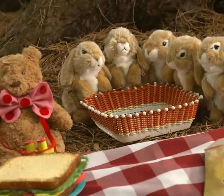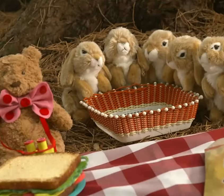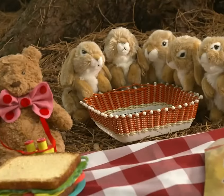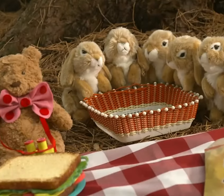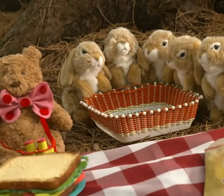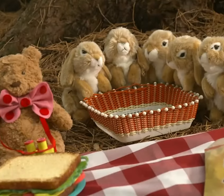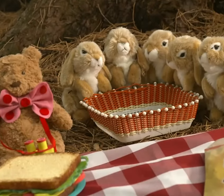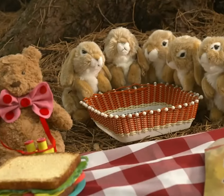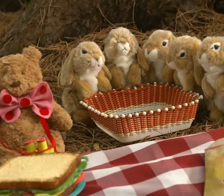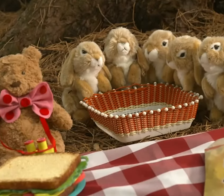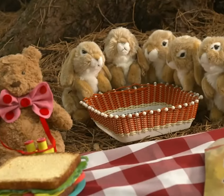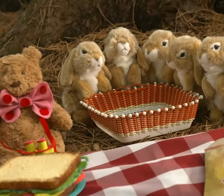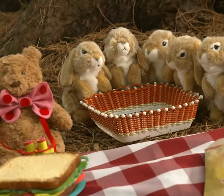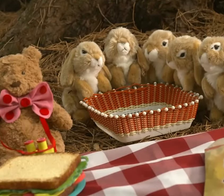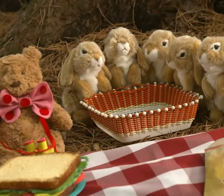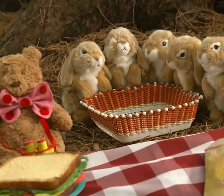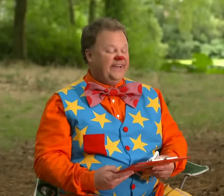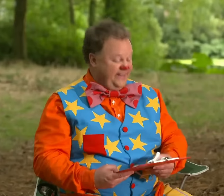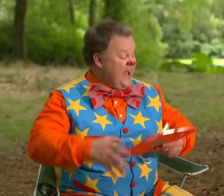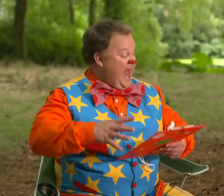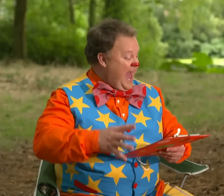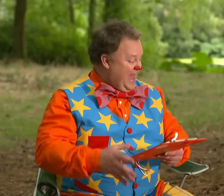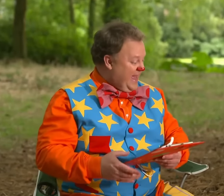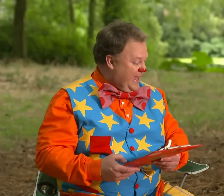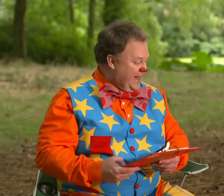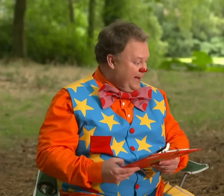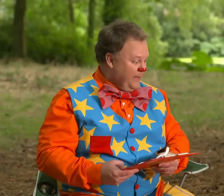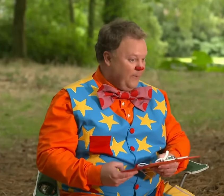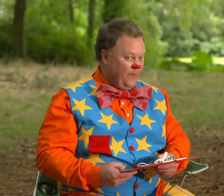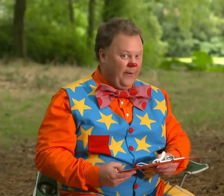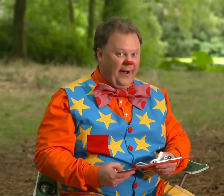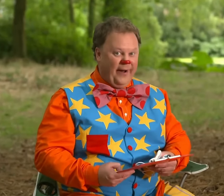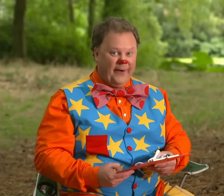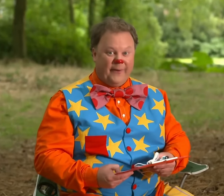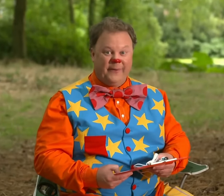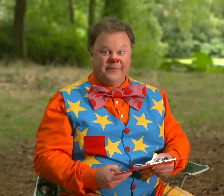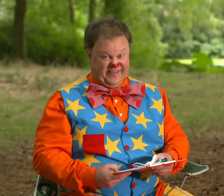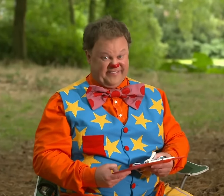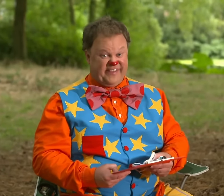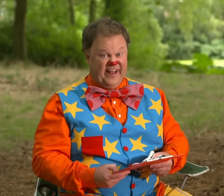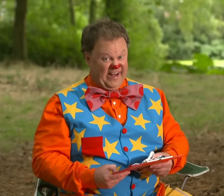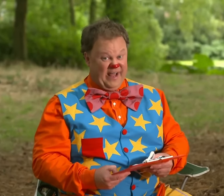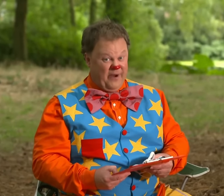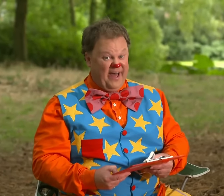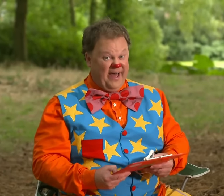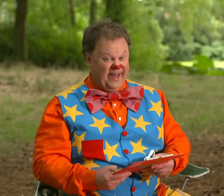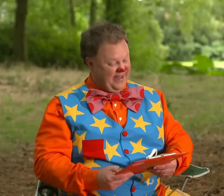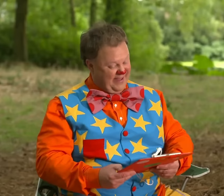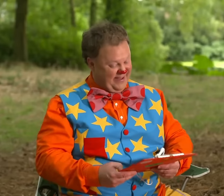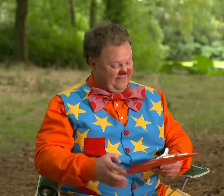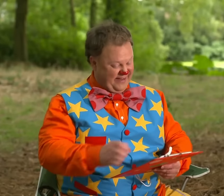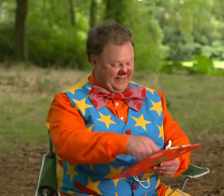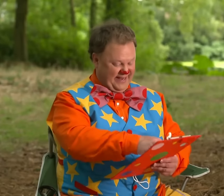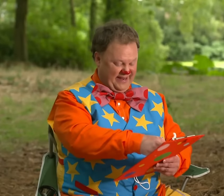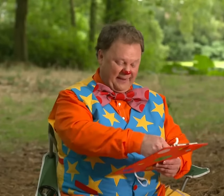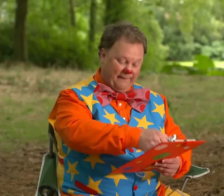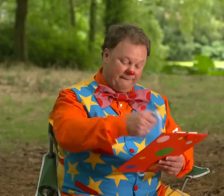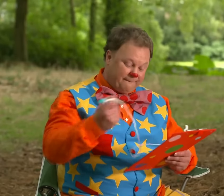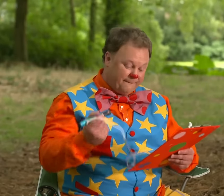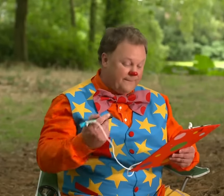Wow, those rabbits were hungry. Yay! Whoa, they certainly were. Mr.